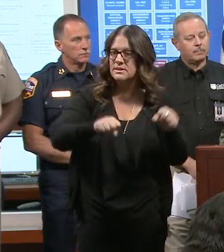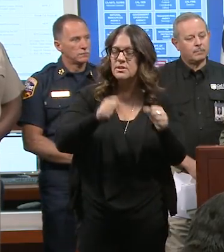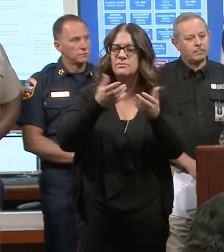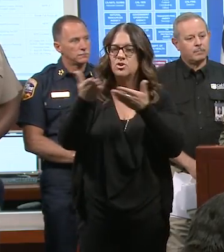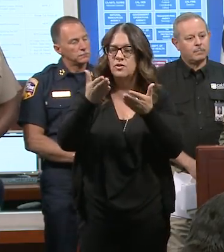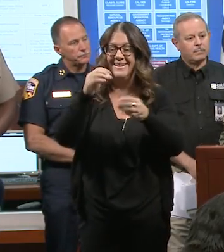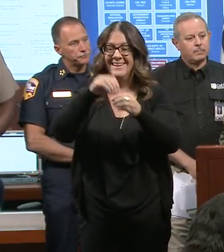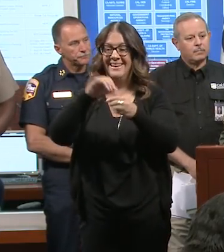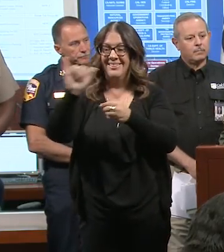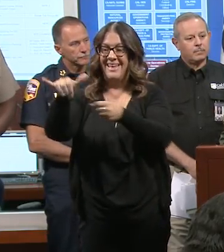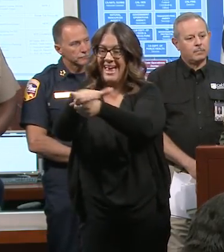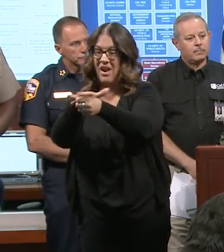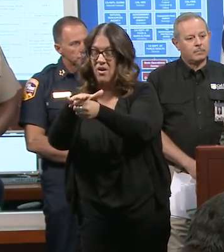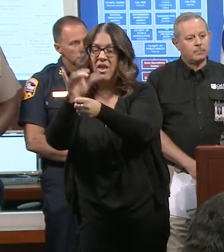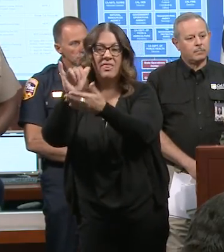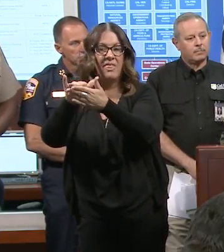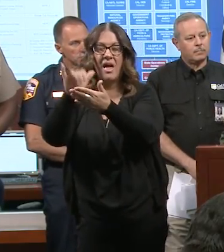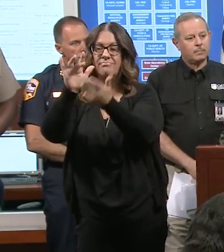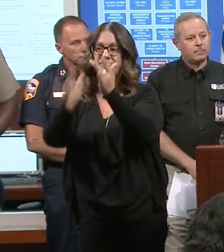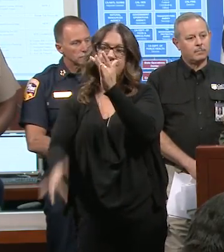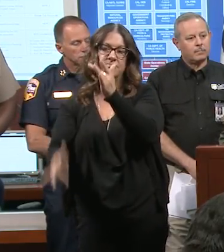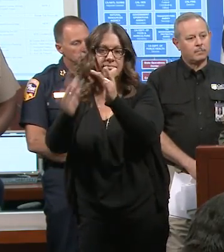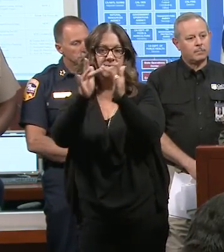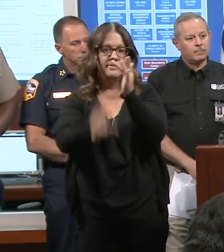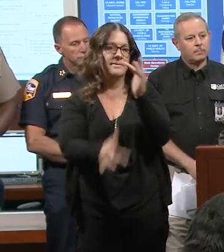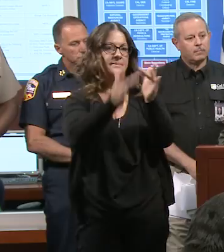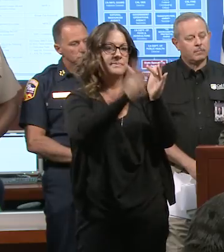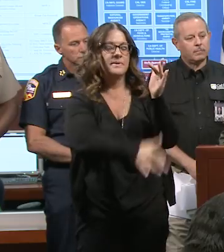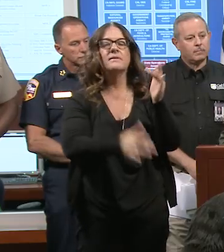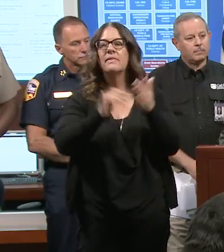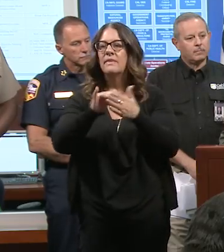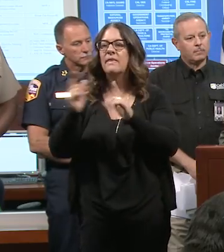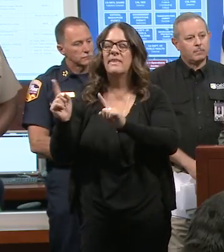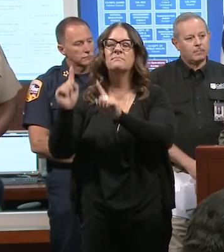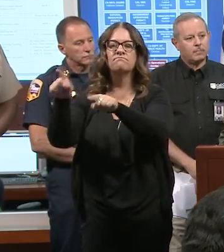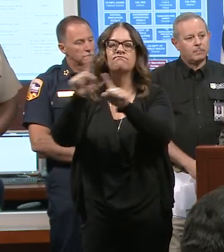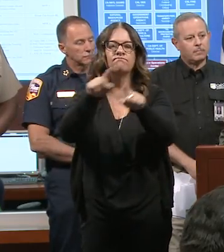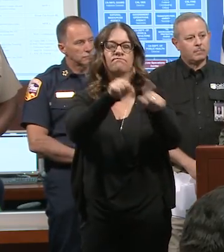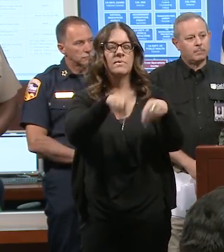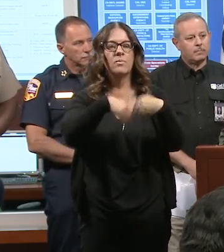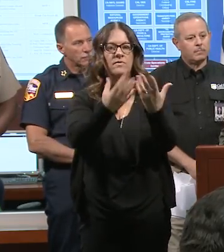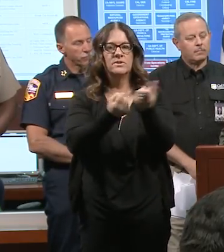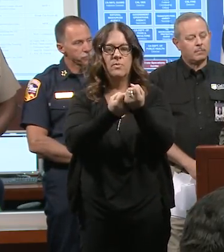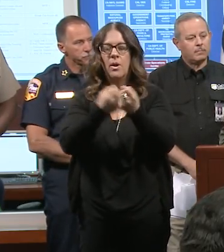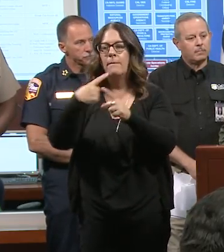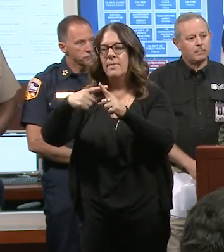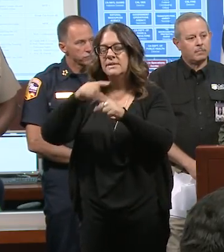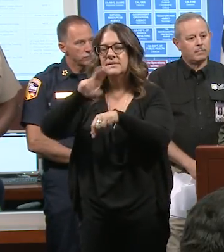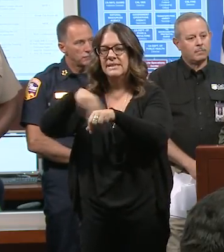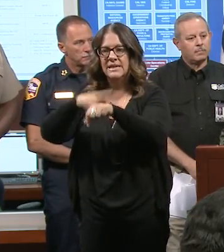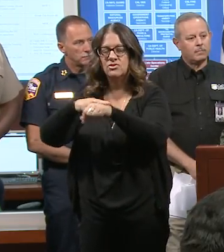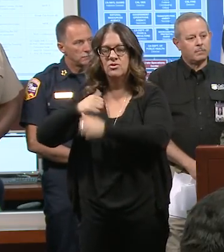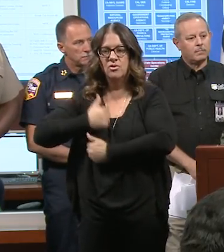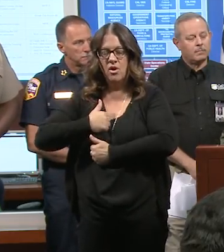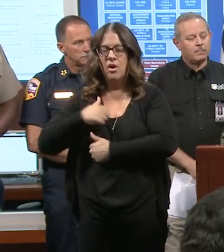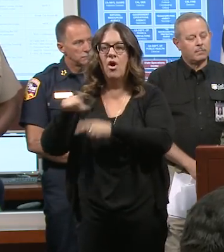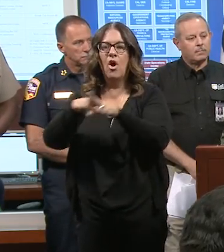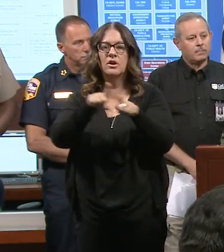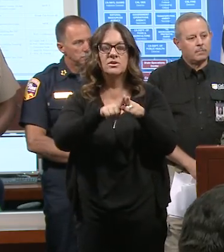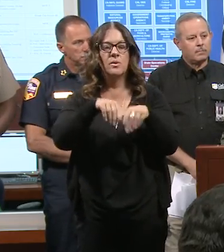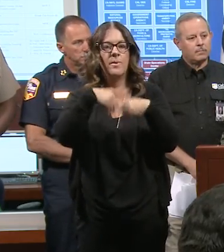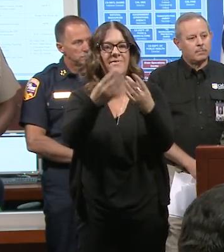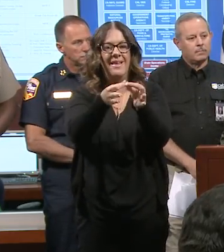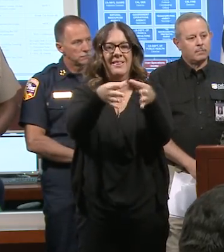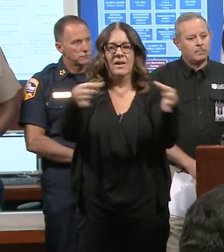out, including one system from the Nevada National Guard. We are also providing linguistic support to evacuated areas